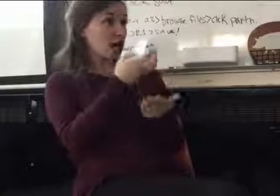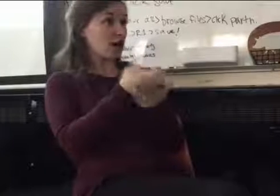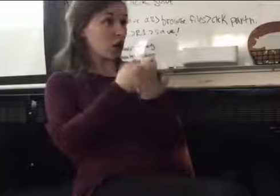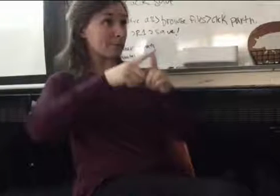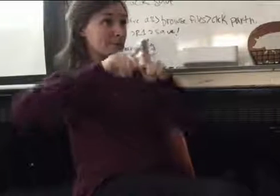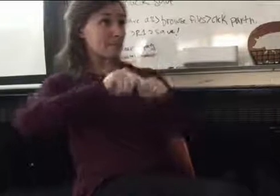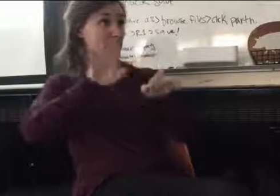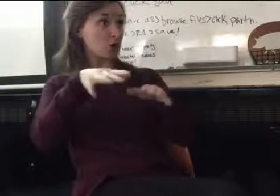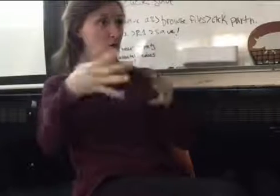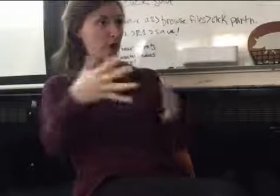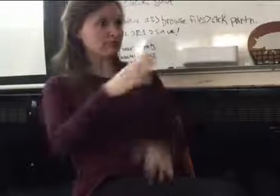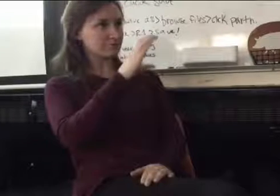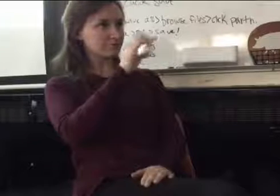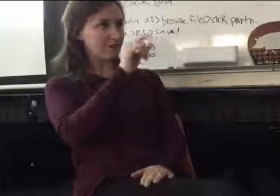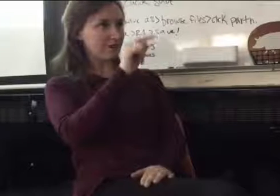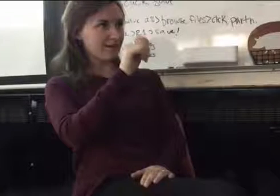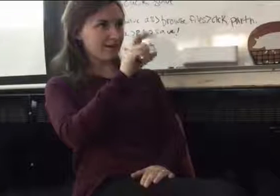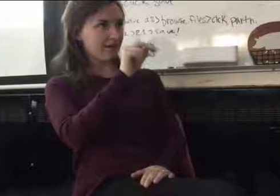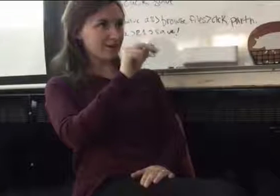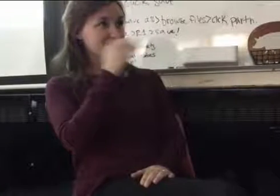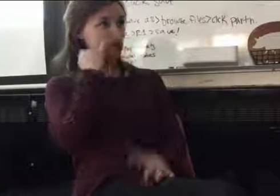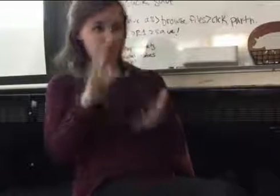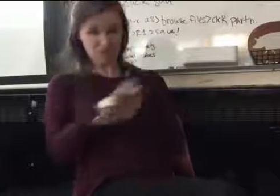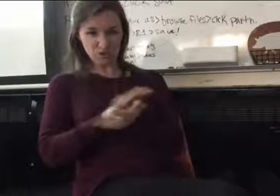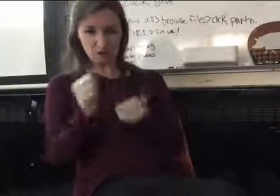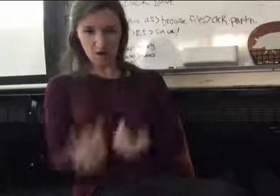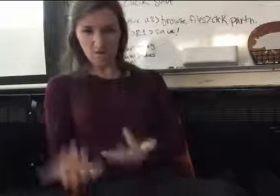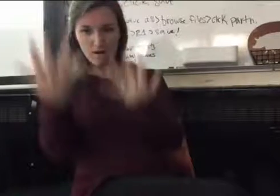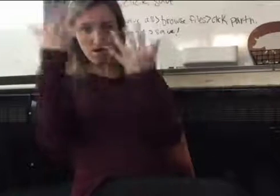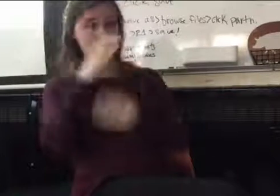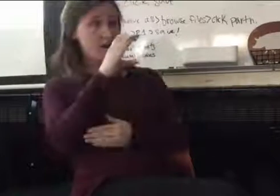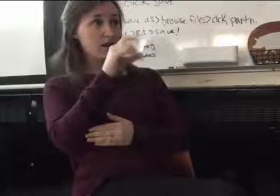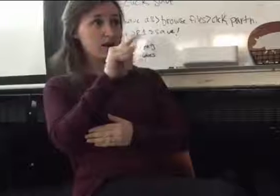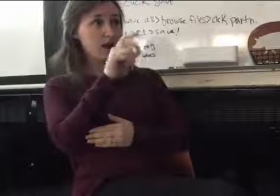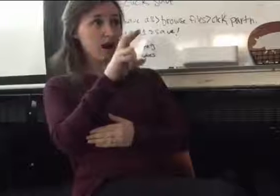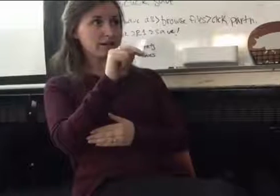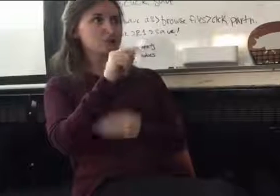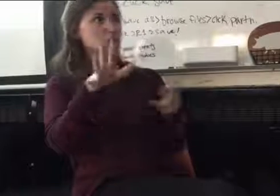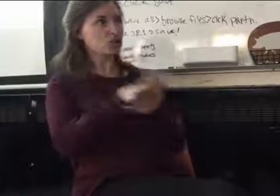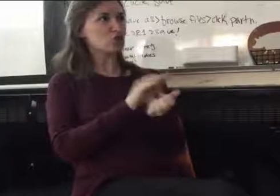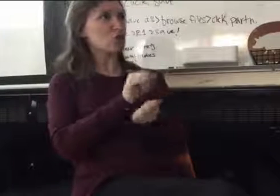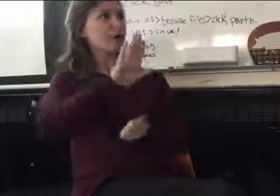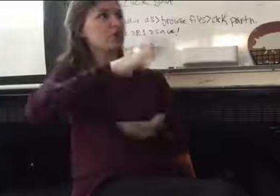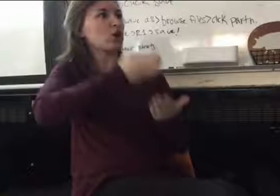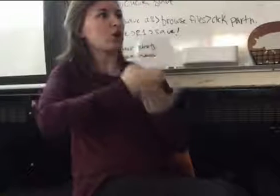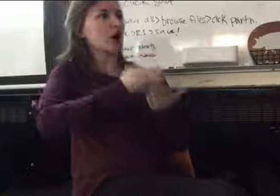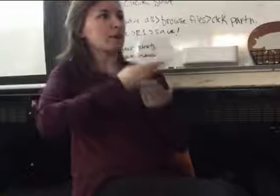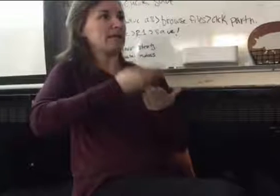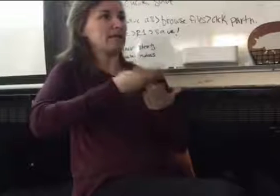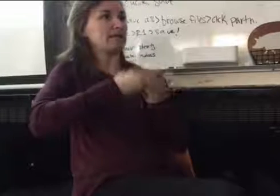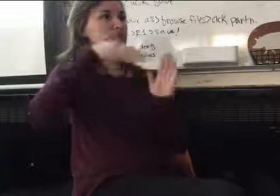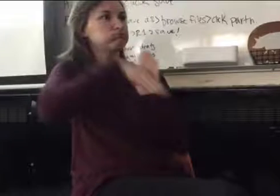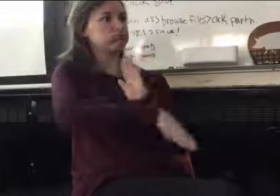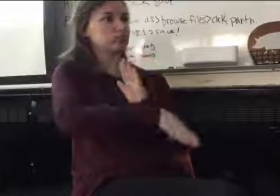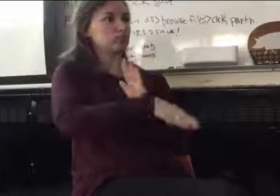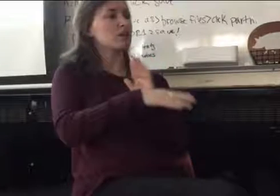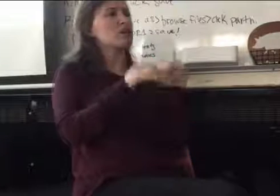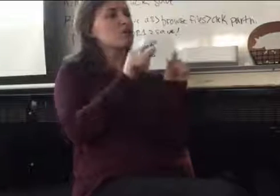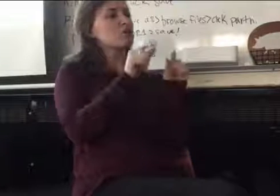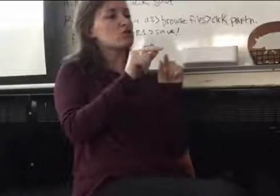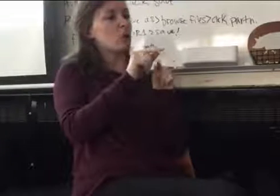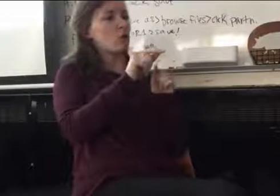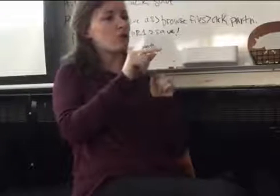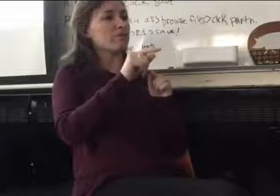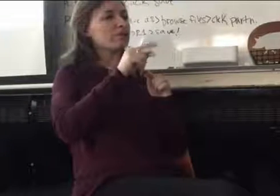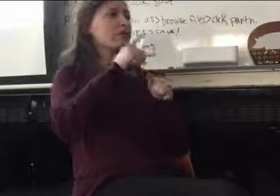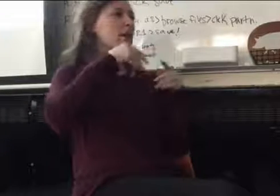And if you destroy cotton, what do you destroy? Their entire economy, right? Next to Sherman's March to the Sea on your paper, if